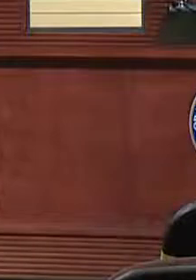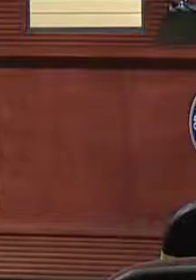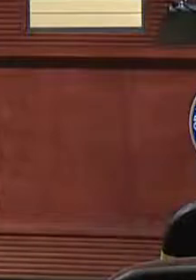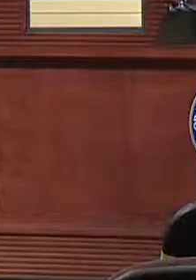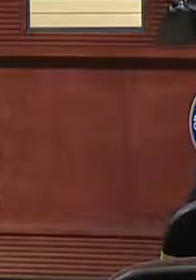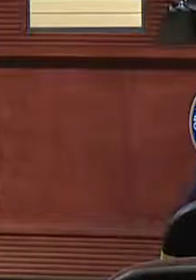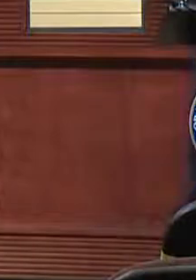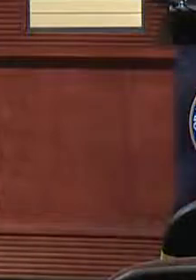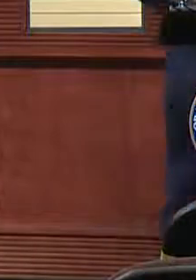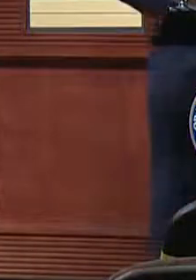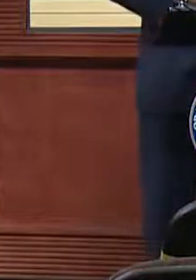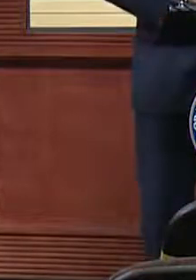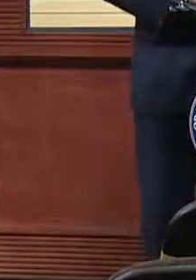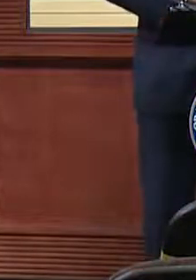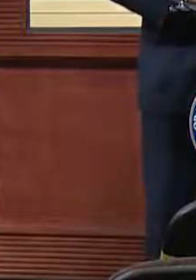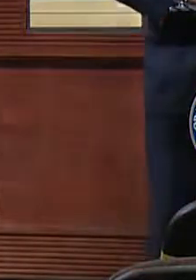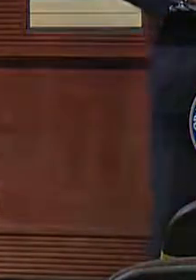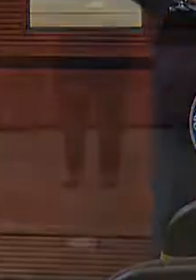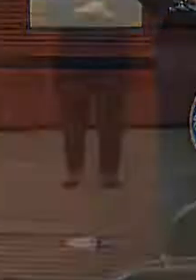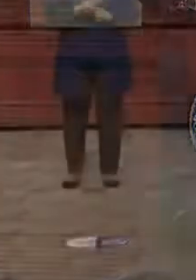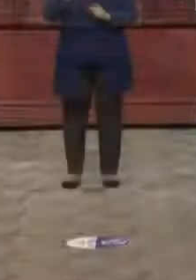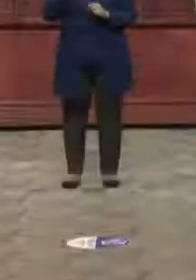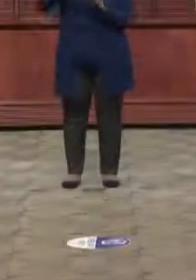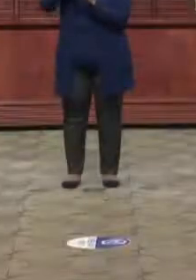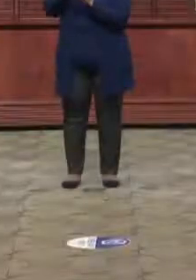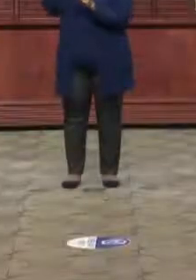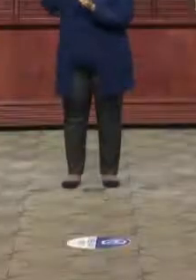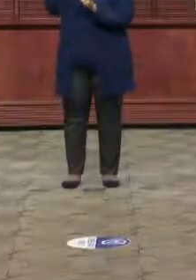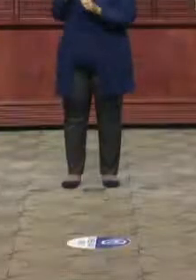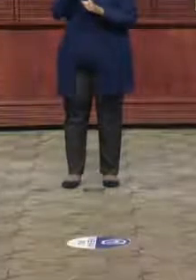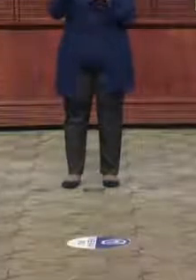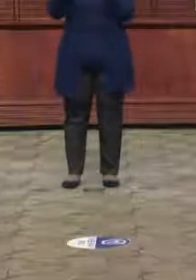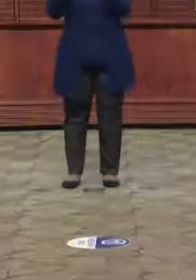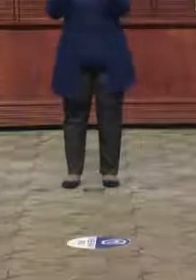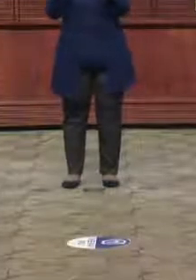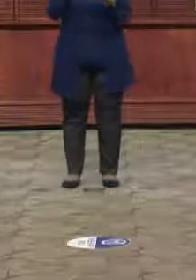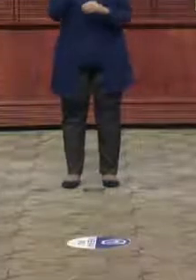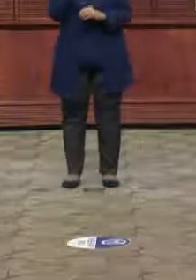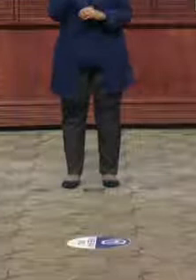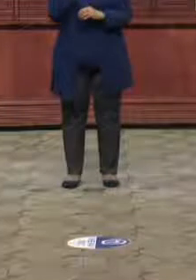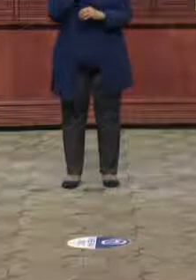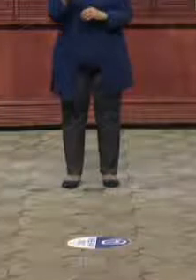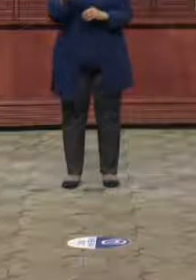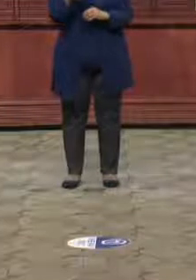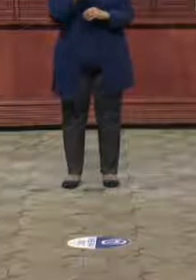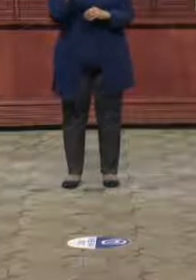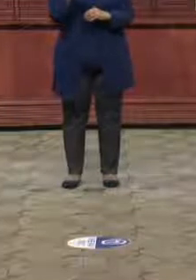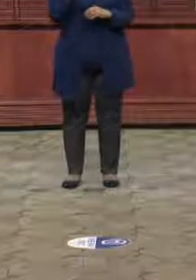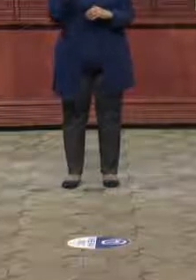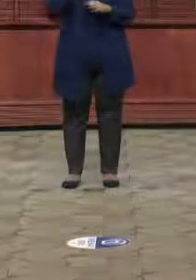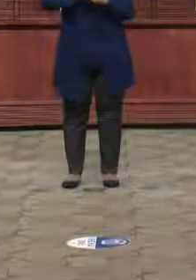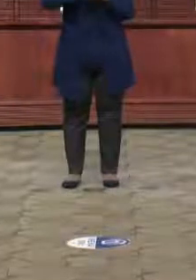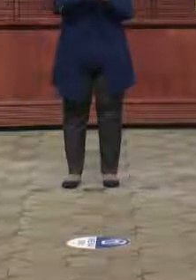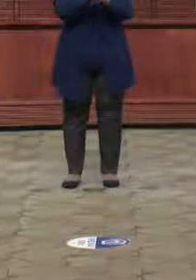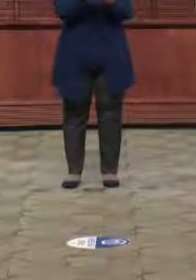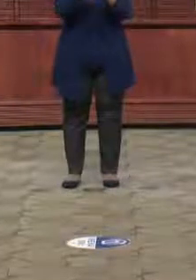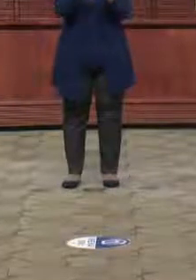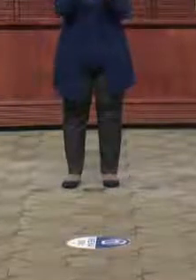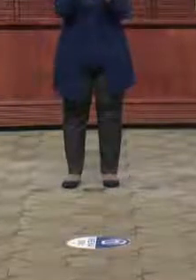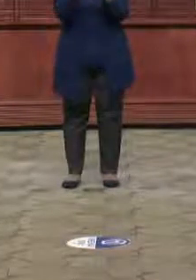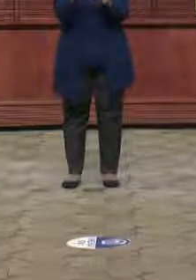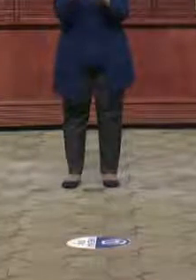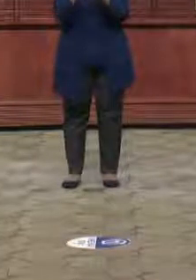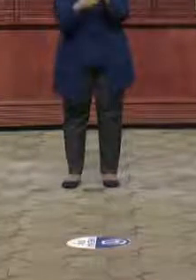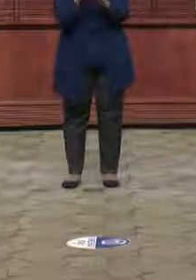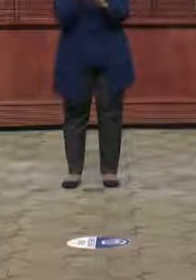think they're on the screen behind me. We had one email that said, "This pandemic has been difficult for all, and you